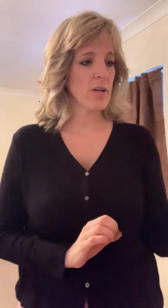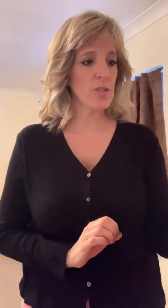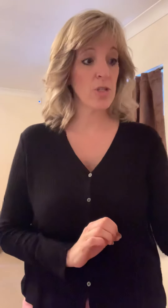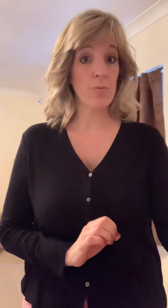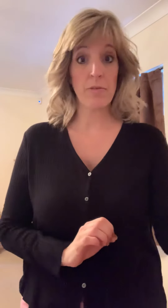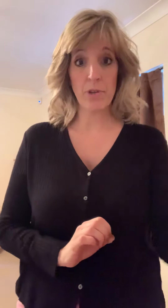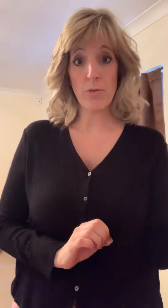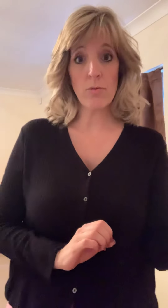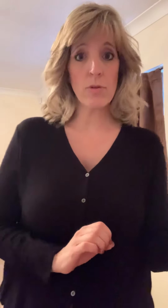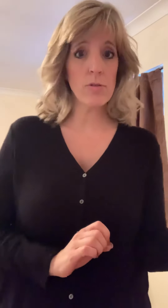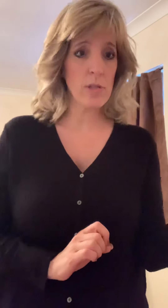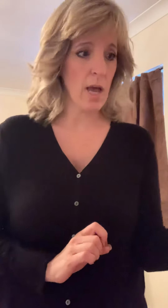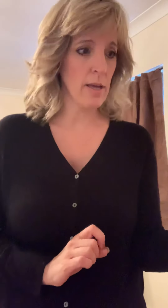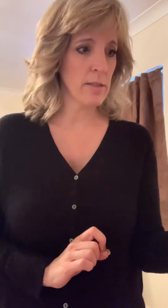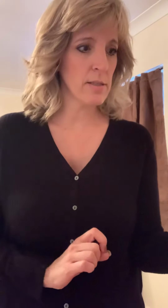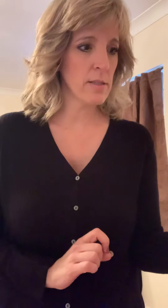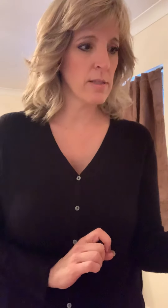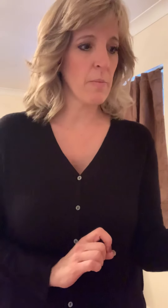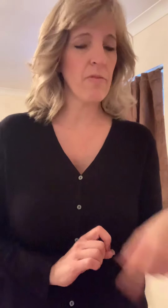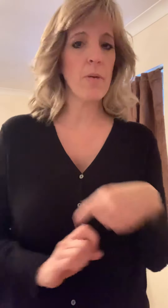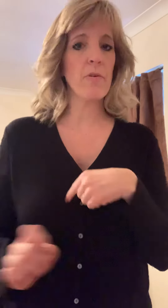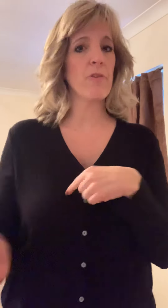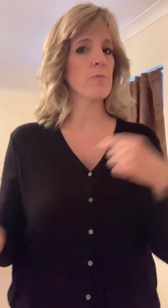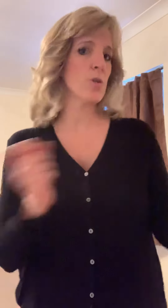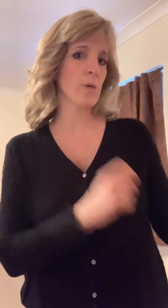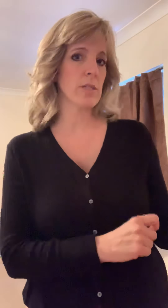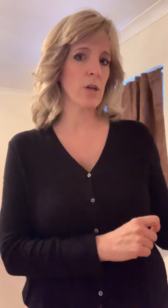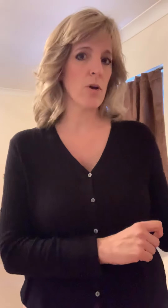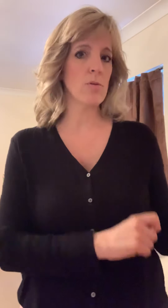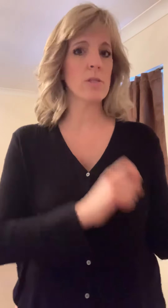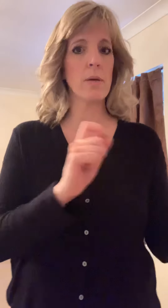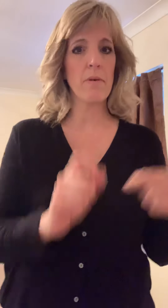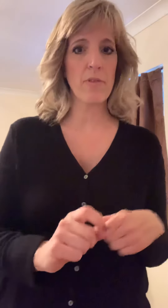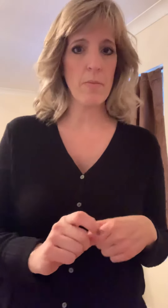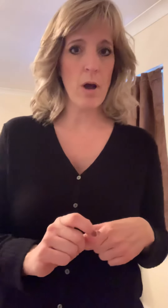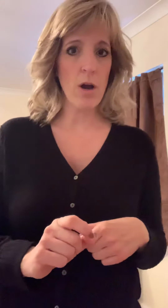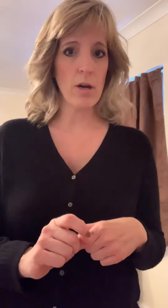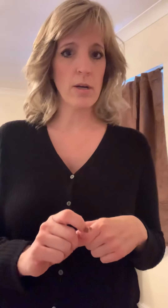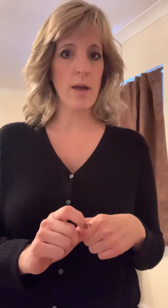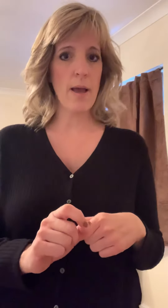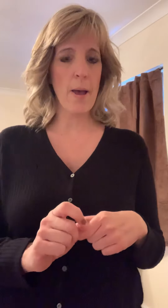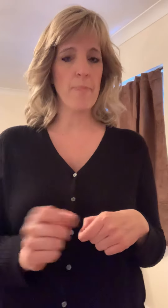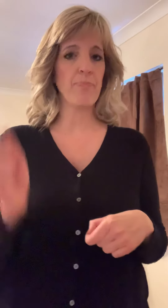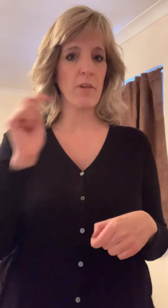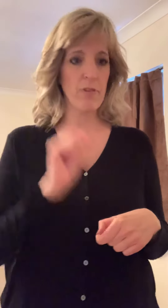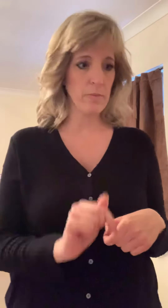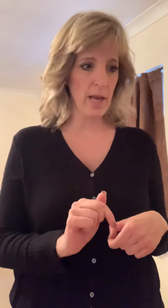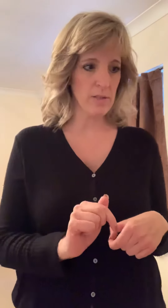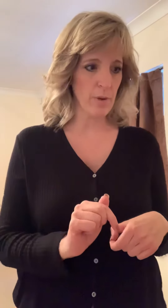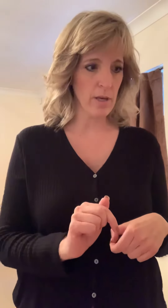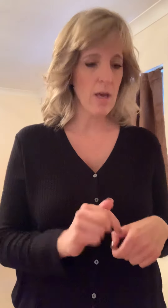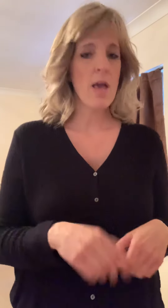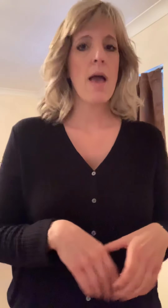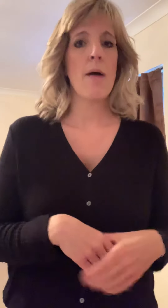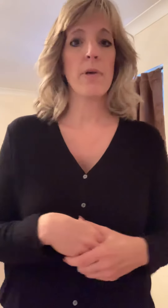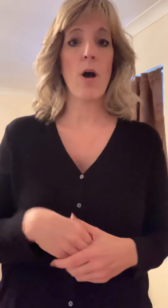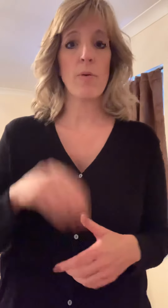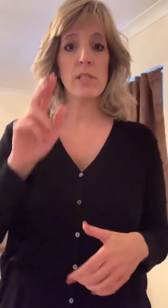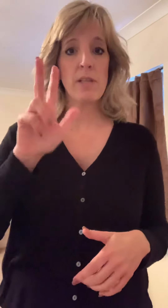to review those signs. Some of them are from 2 weeks ago. Some of them are from last week. And we always have